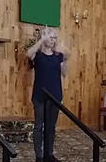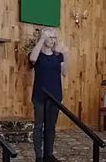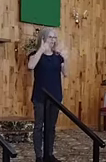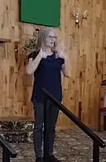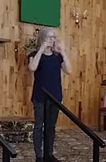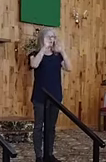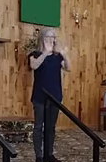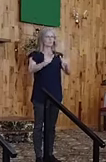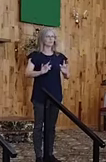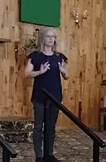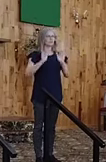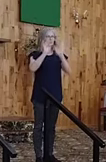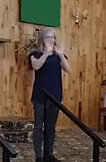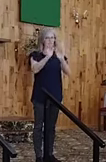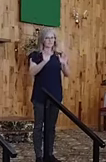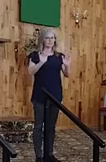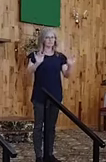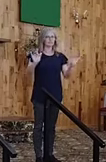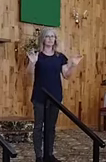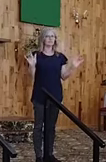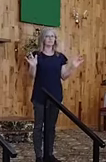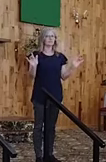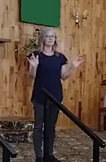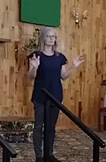mercy. Lord, have mercy.